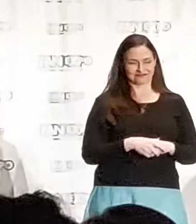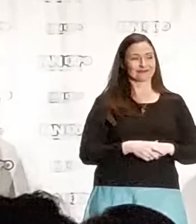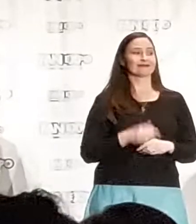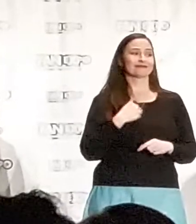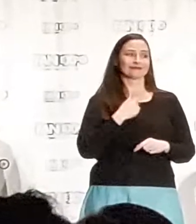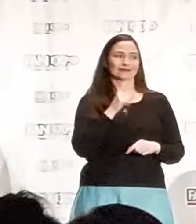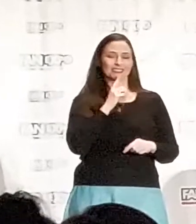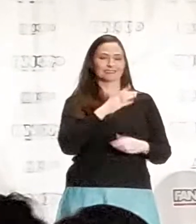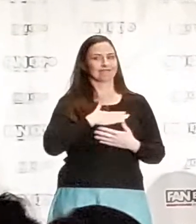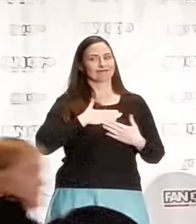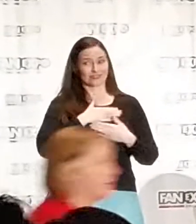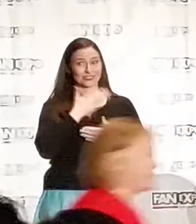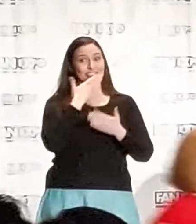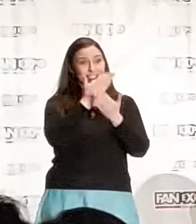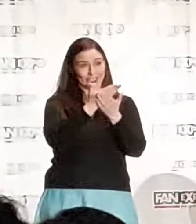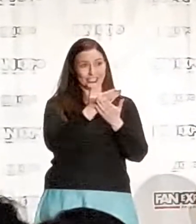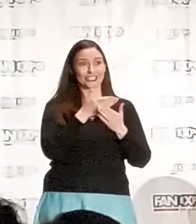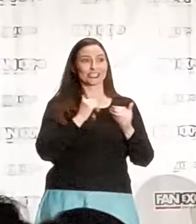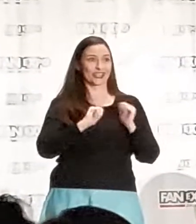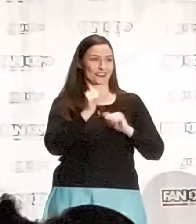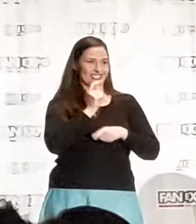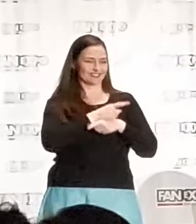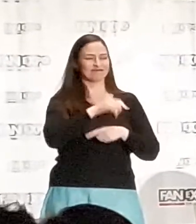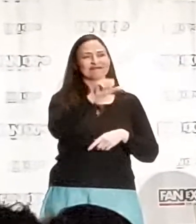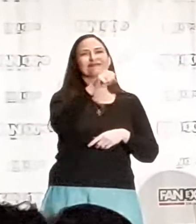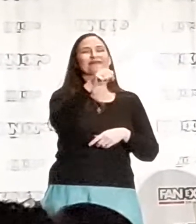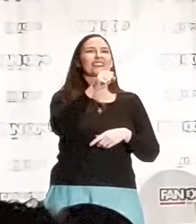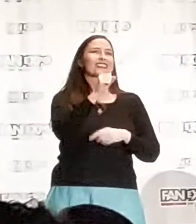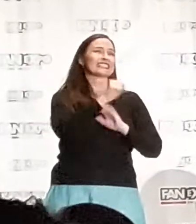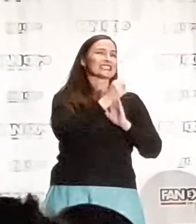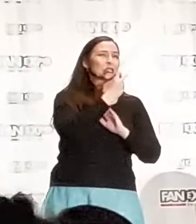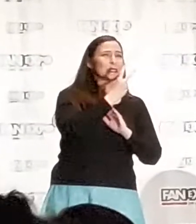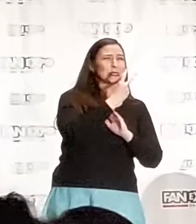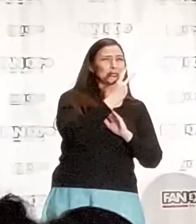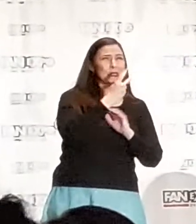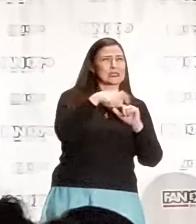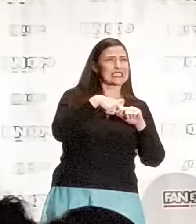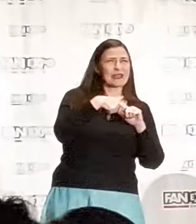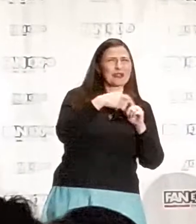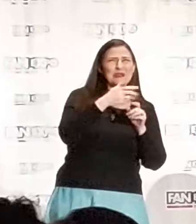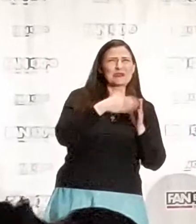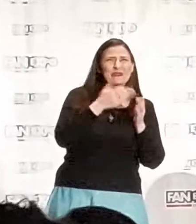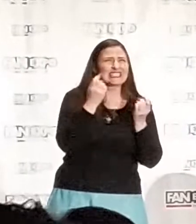Maisel's so delightful, isn't it? Yeah, that's season 2 cliffhanger.